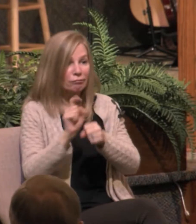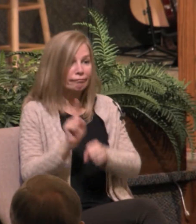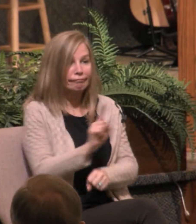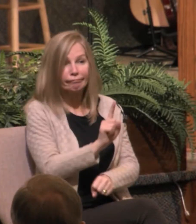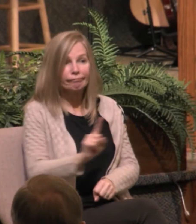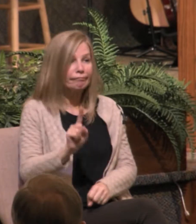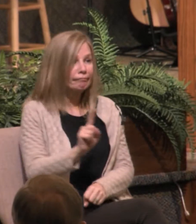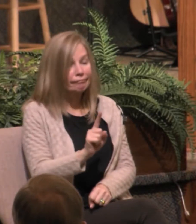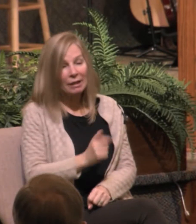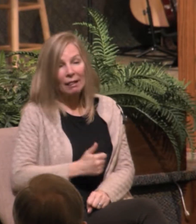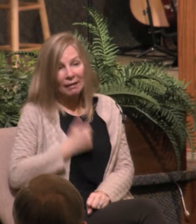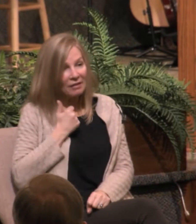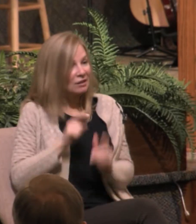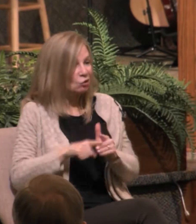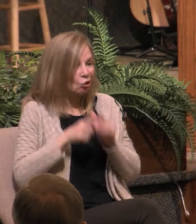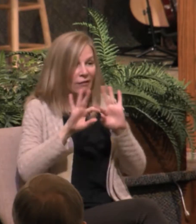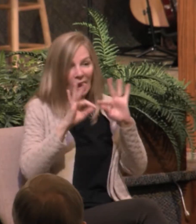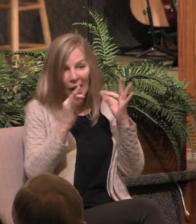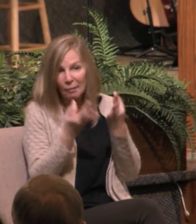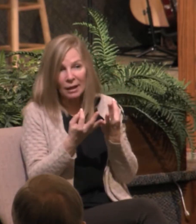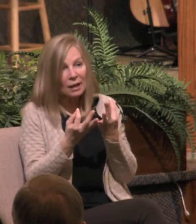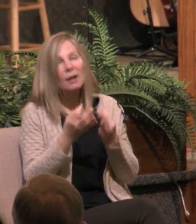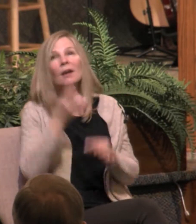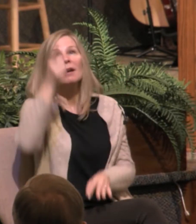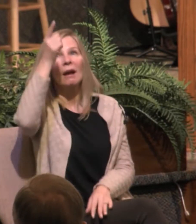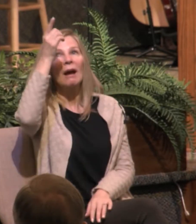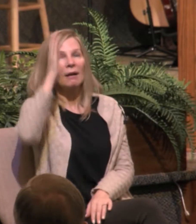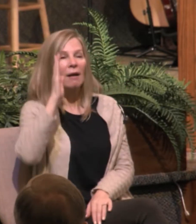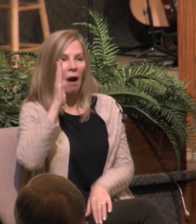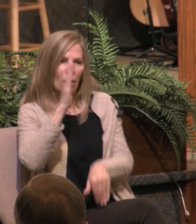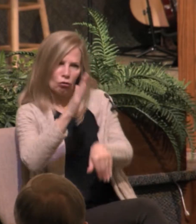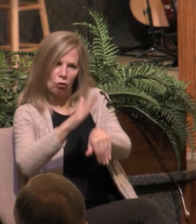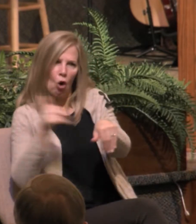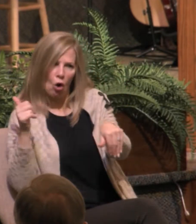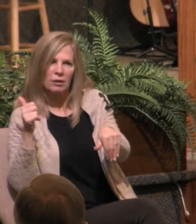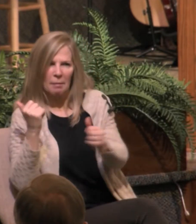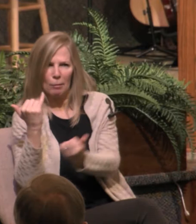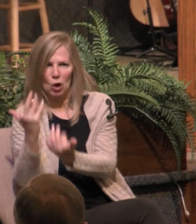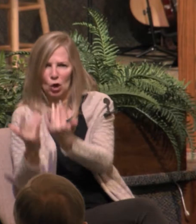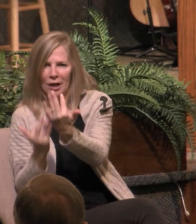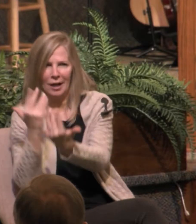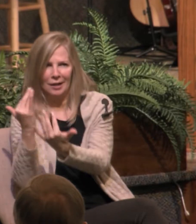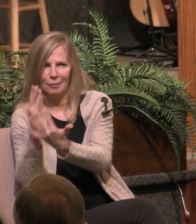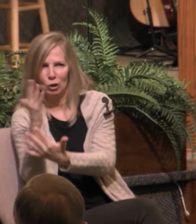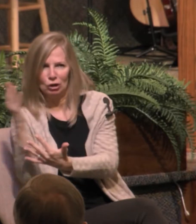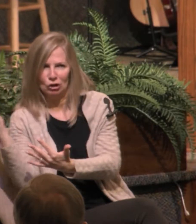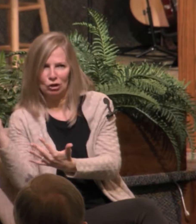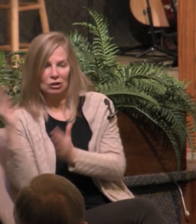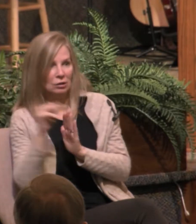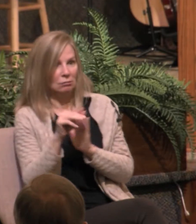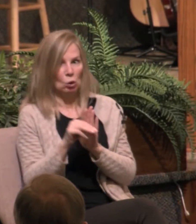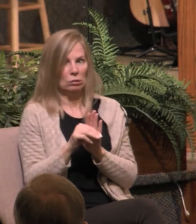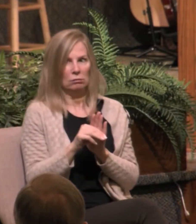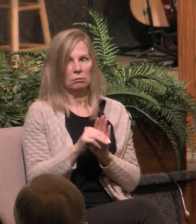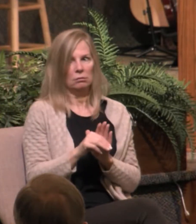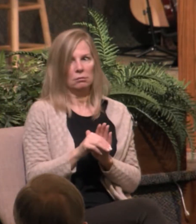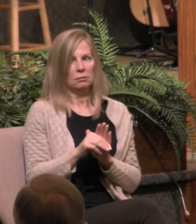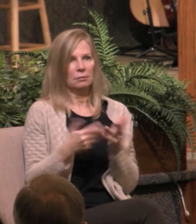his life and he started a family. And God called him at the burning bush. And as I alluded to before, Moses didn't want to